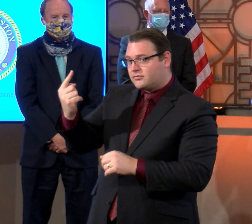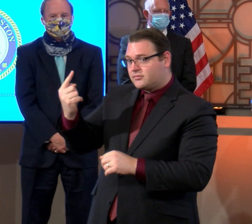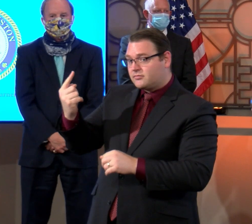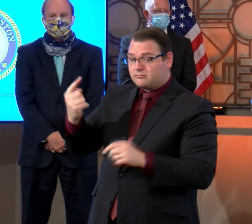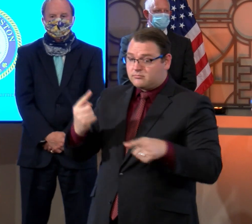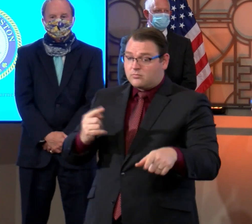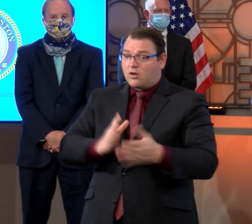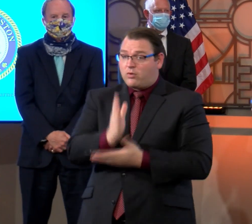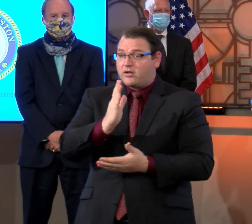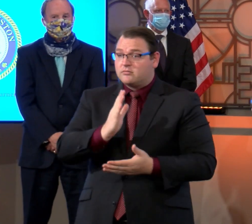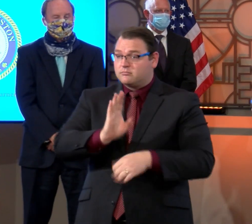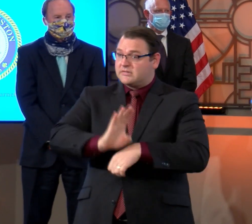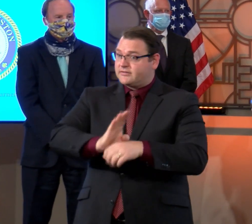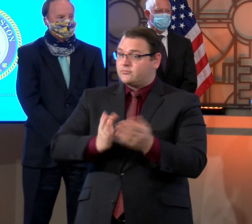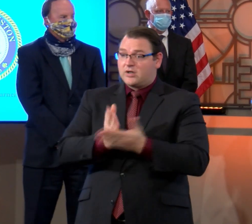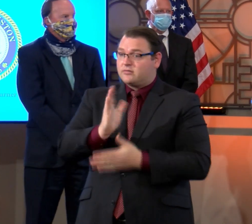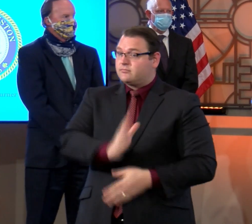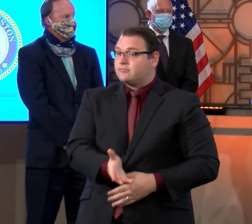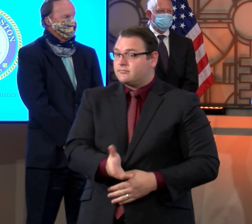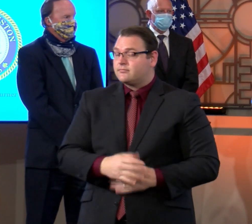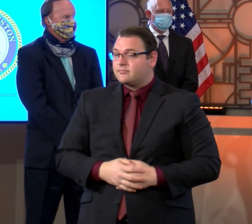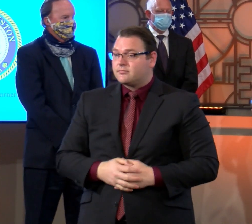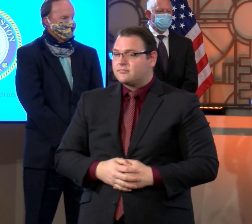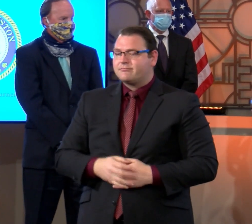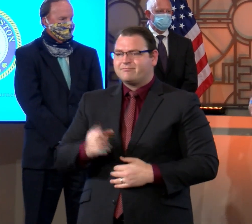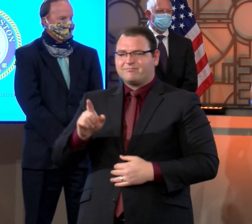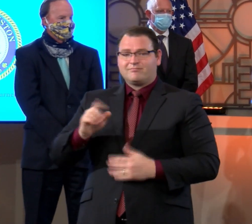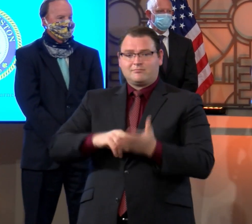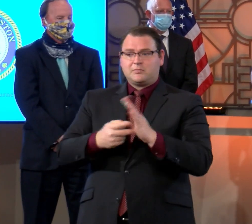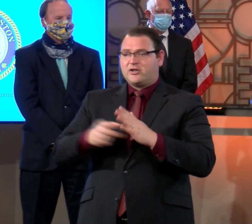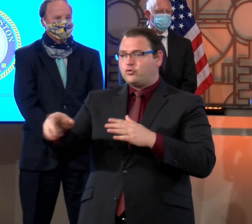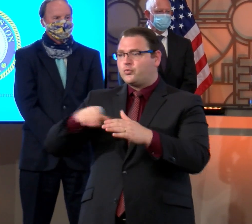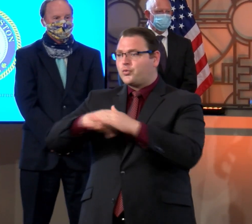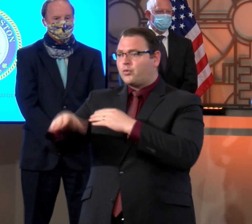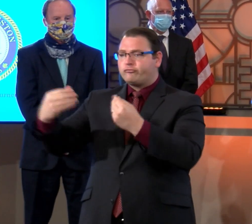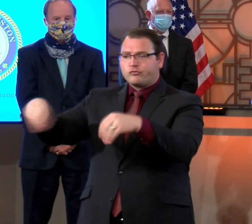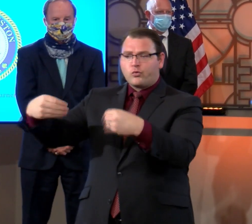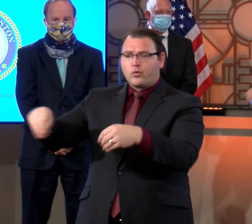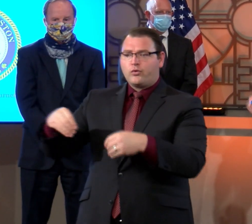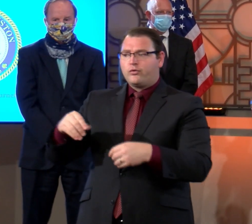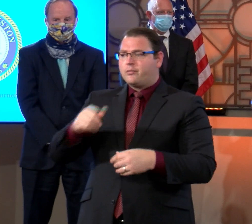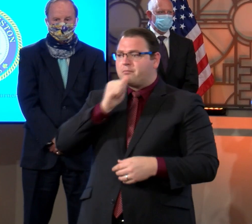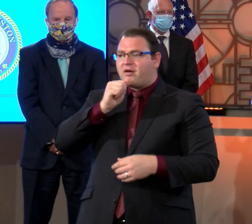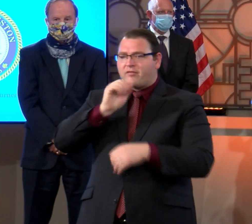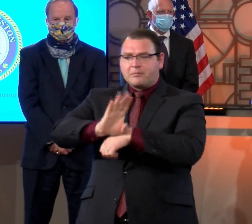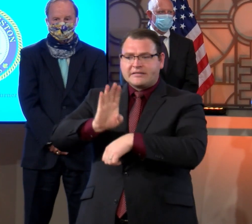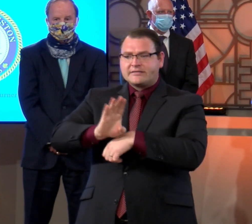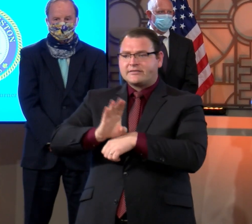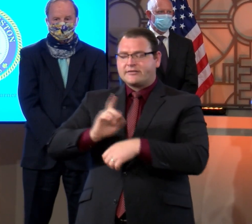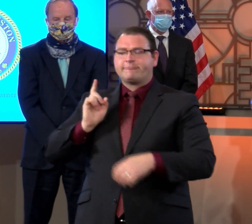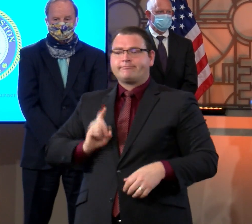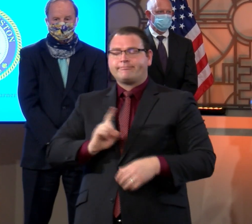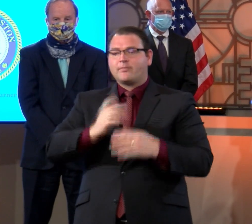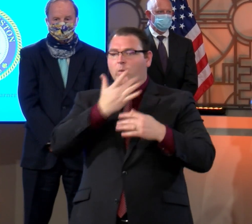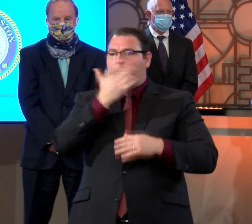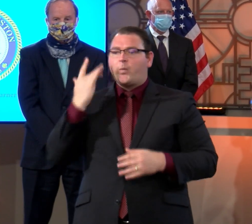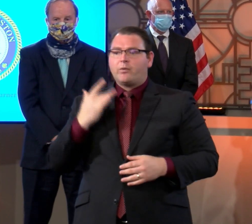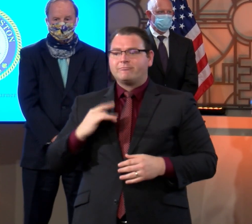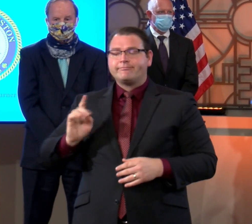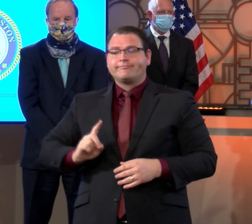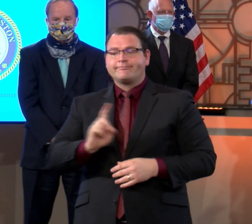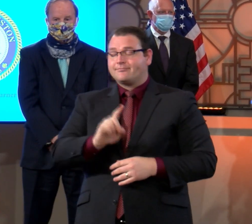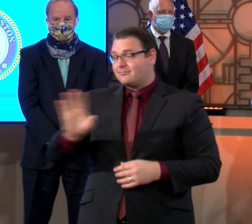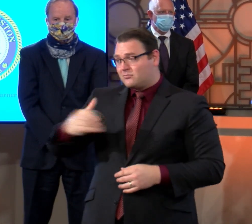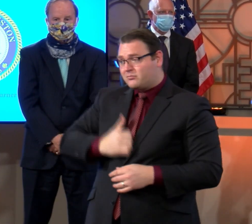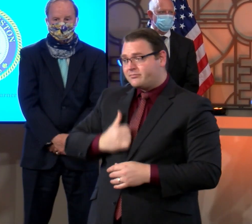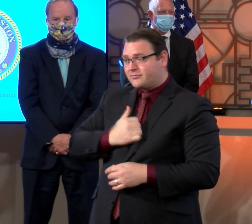You don't have a right to go into a market or a Providence business. If they ask you to wear a mask, you must wear the